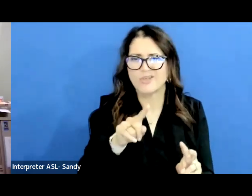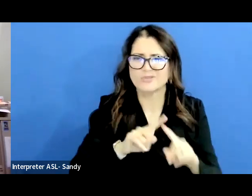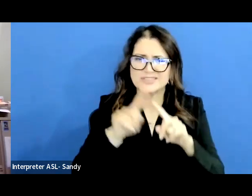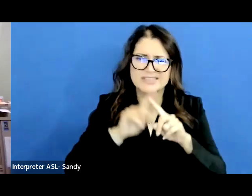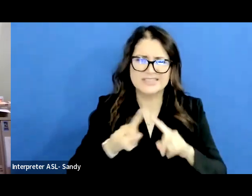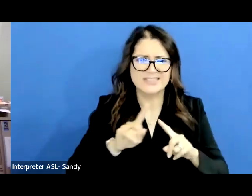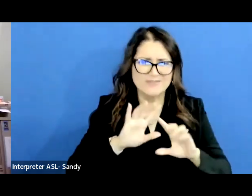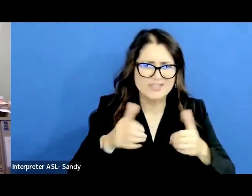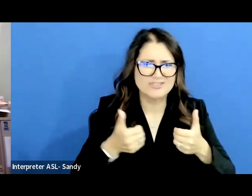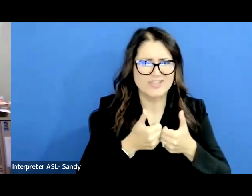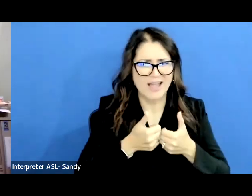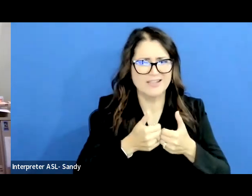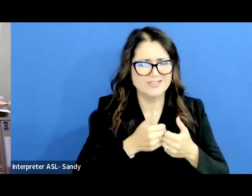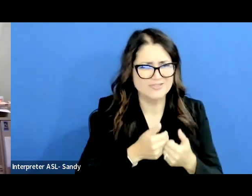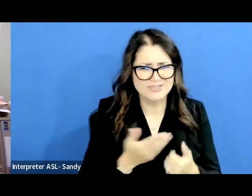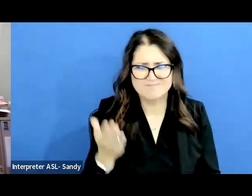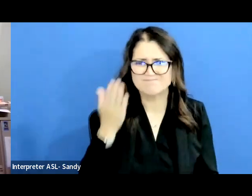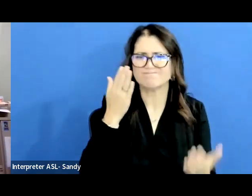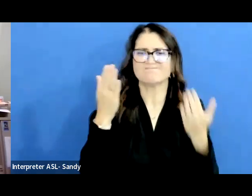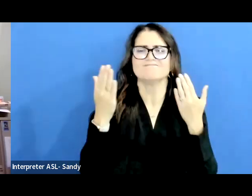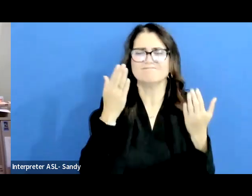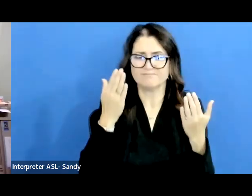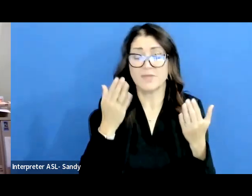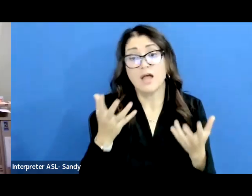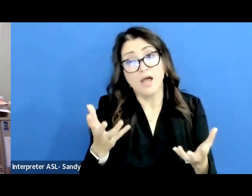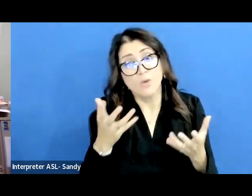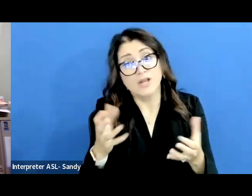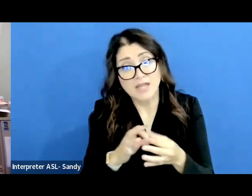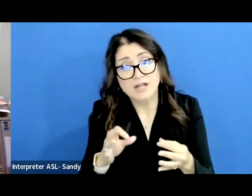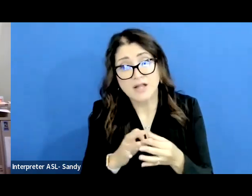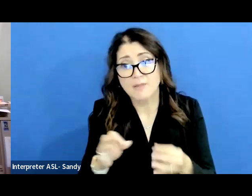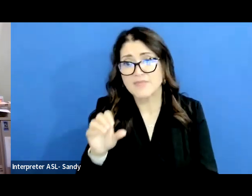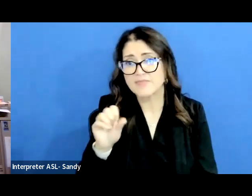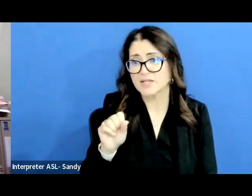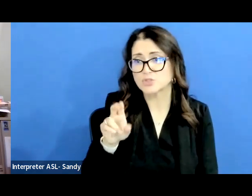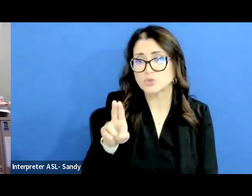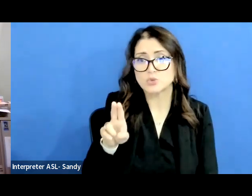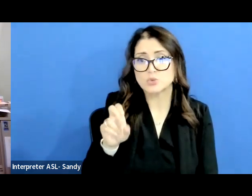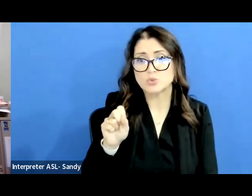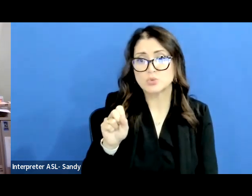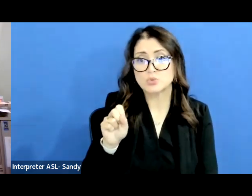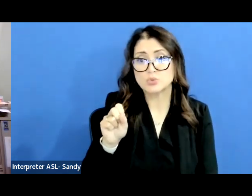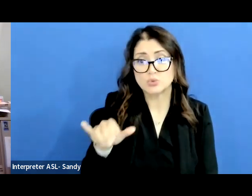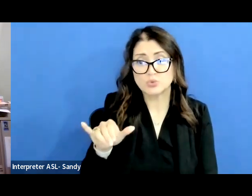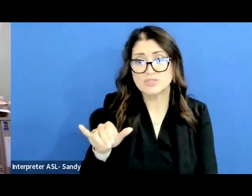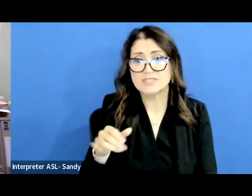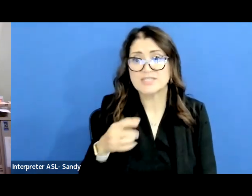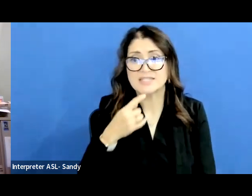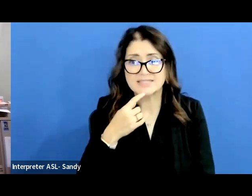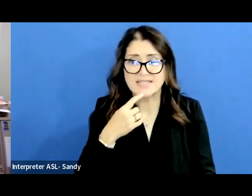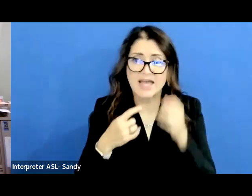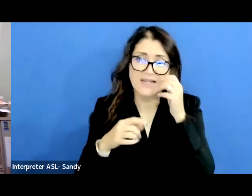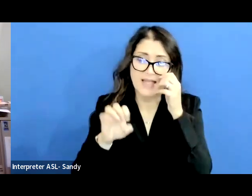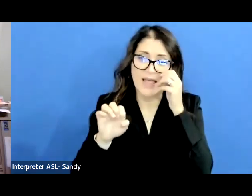faced. I want to make a comment here that Susie said Elsa Quesada, the director